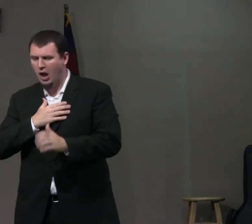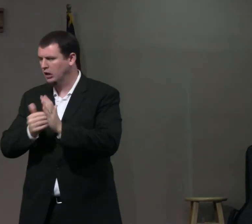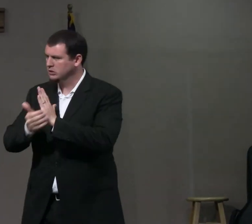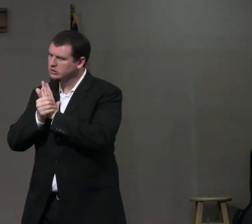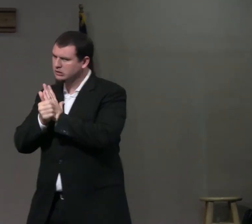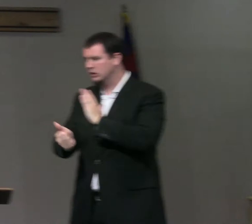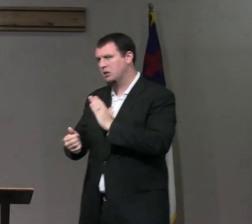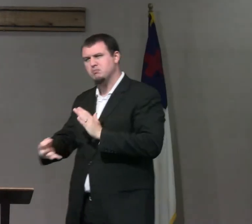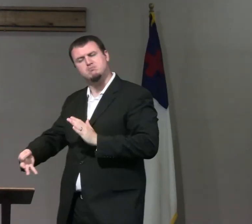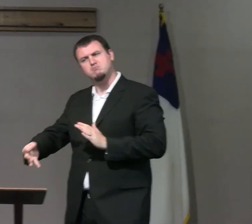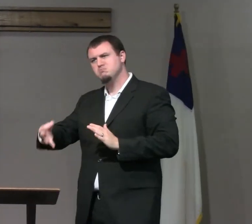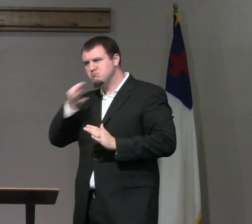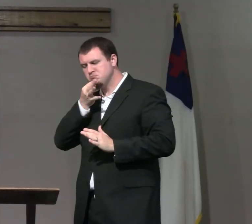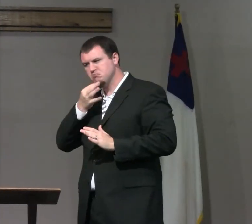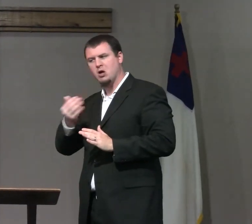then I would be able to help the church.